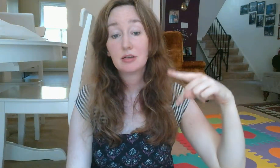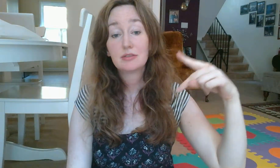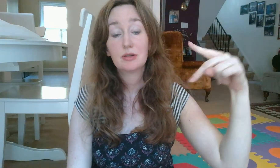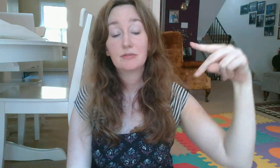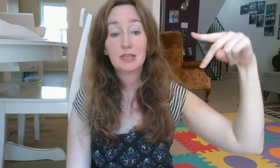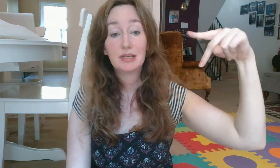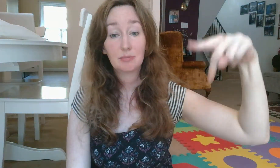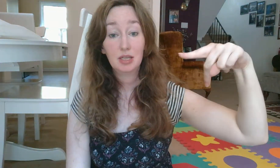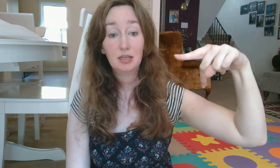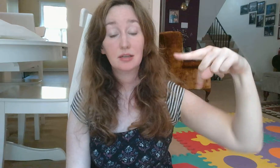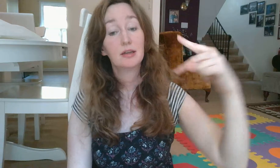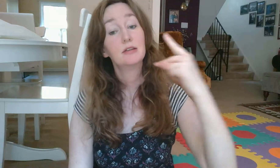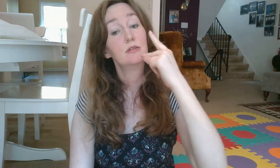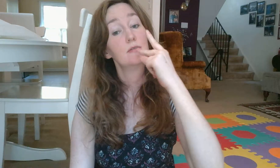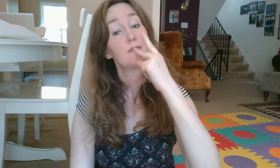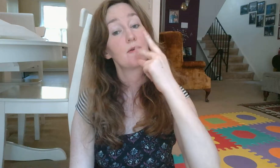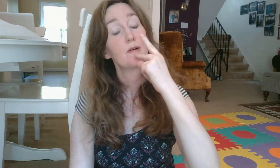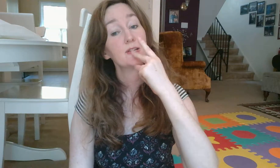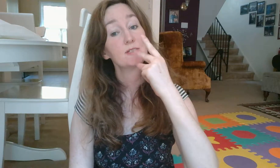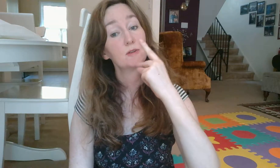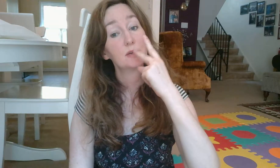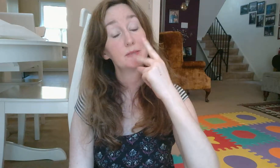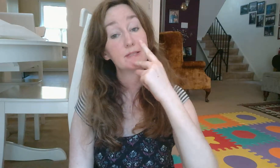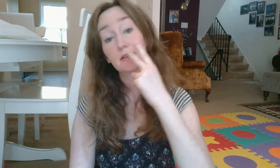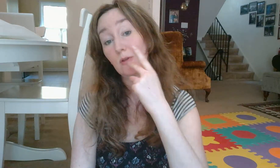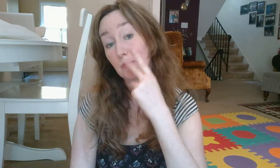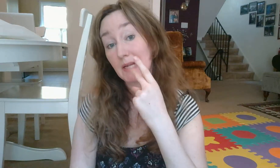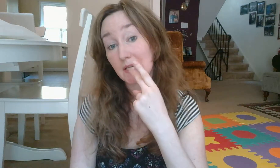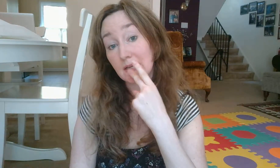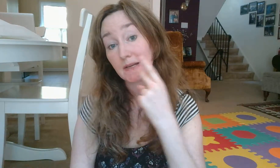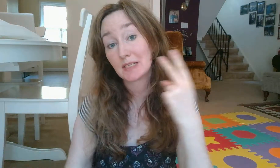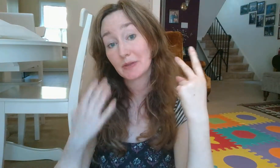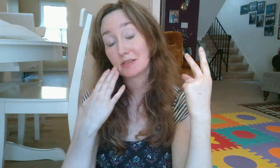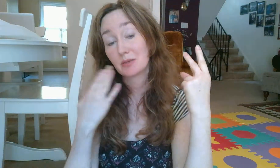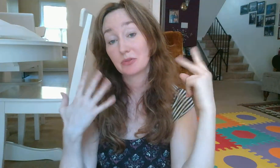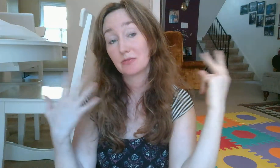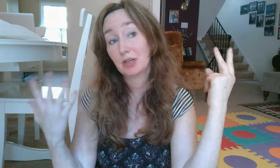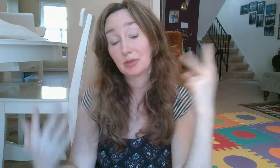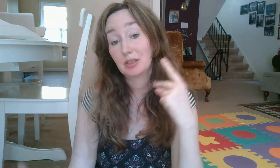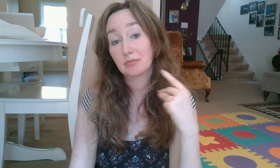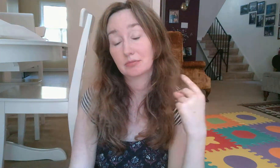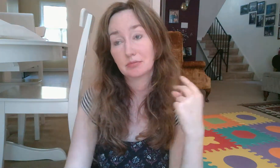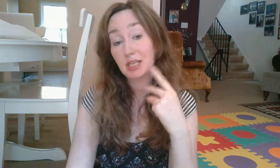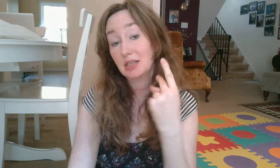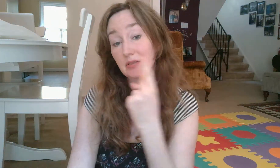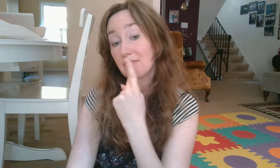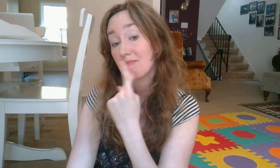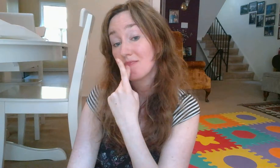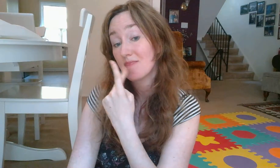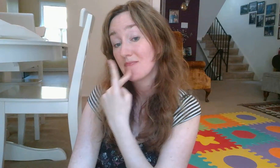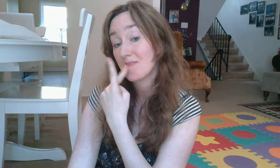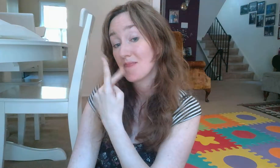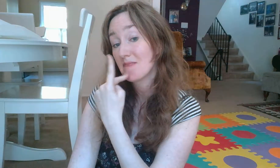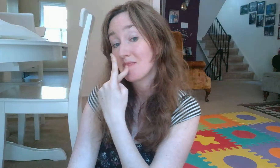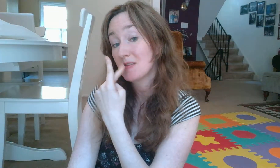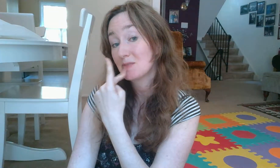Also, if you take a P and you touch your lips, it's the color pink. I guess because lips are frequently pink. It's